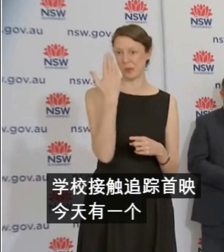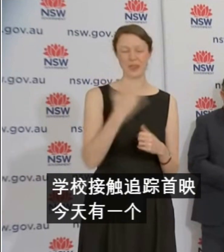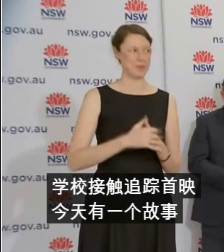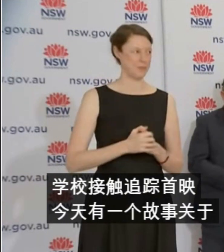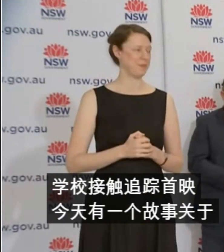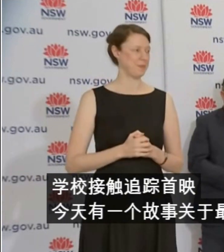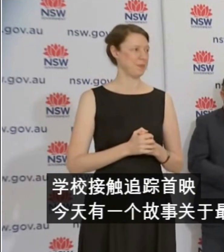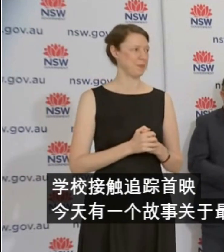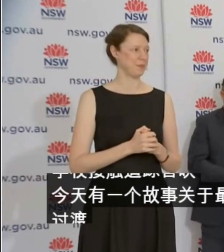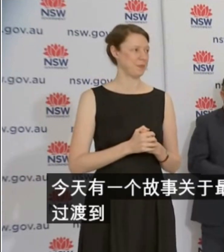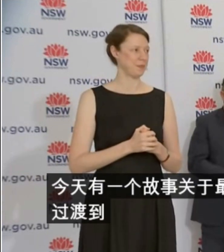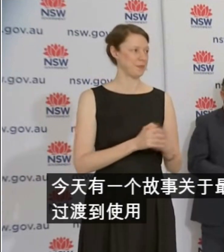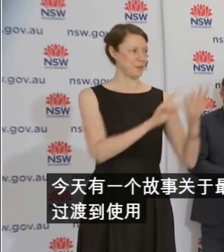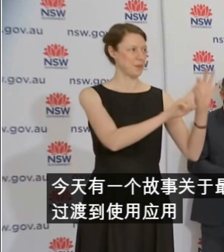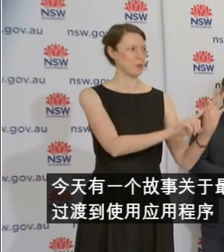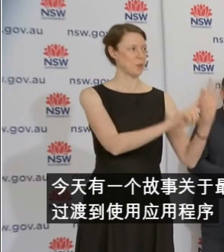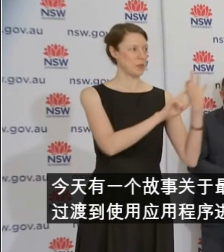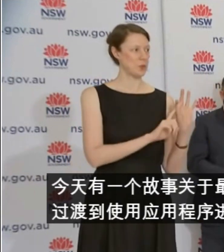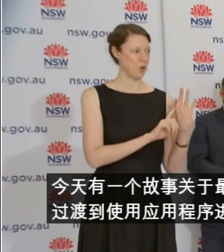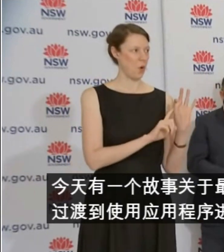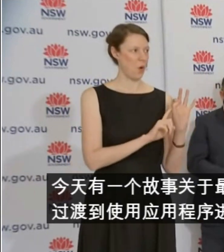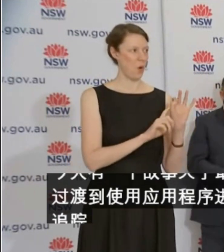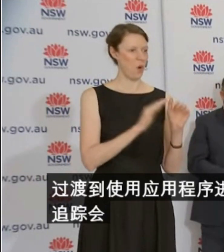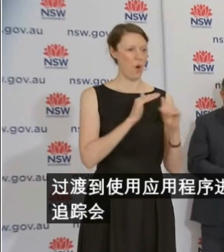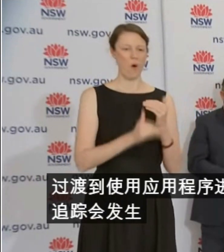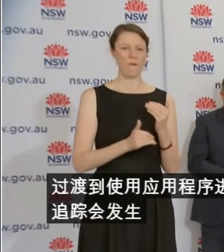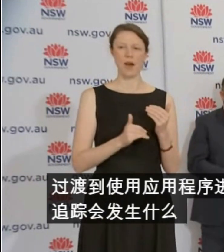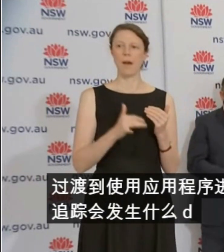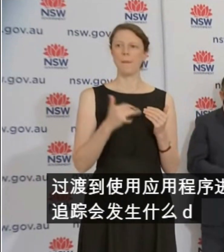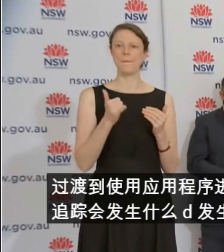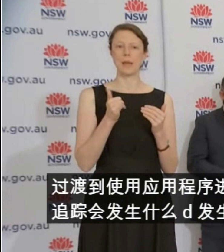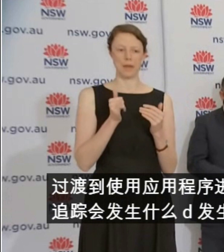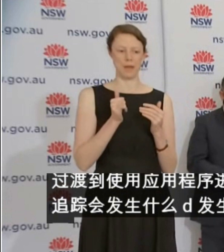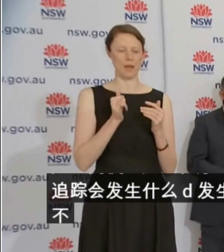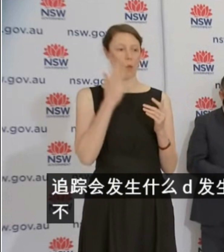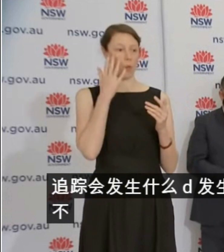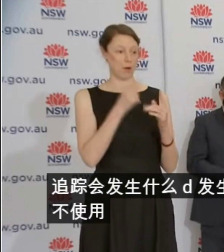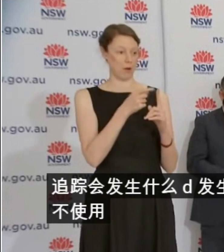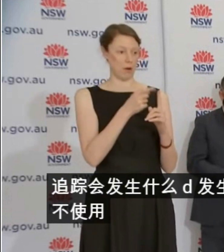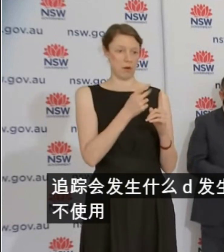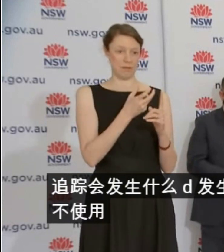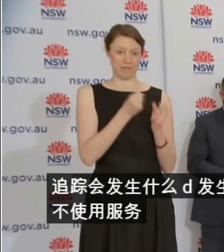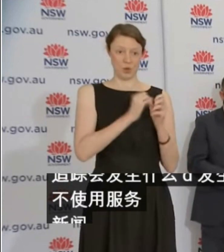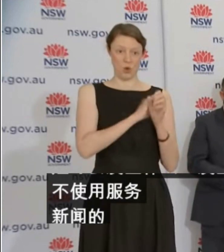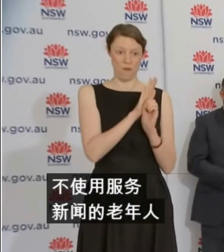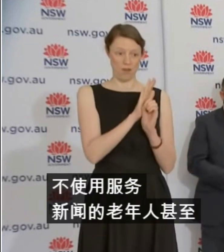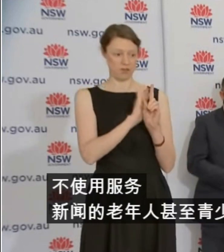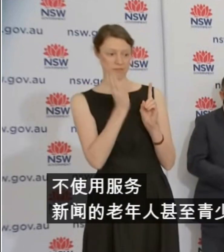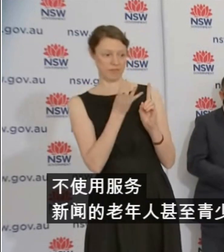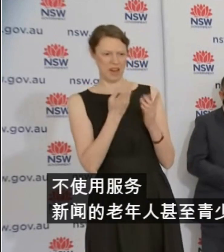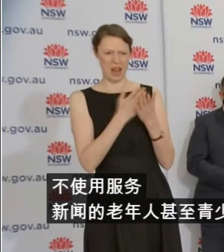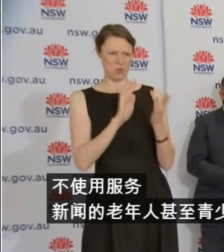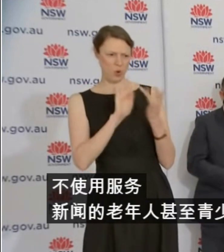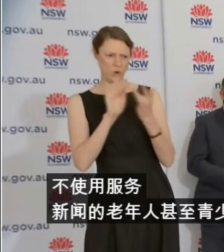story today about eventually we'll transition to using apps for contact tracing. What would happen for older people who don't use the Service New South Wales app, or